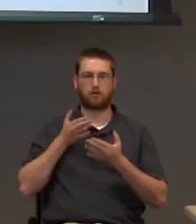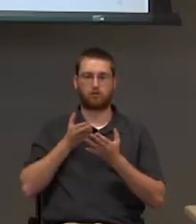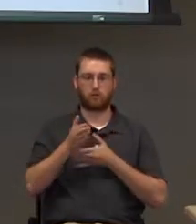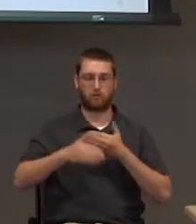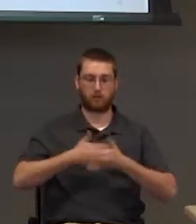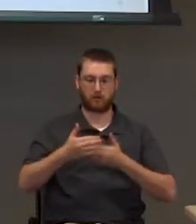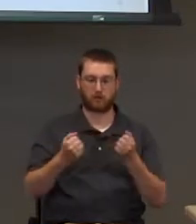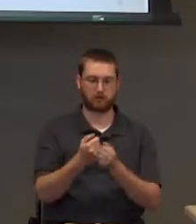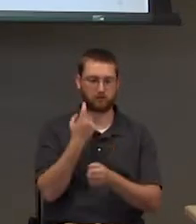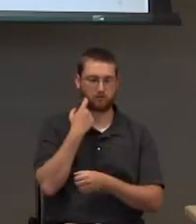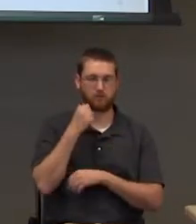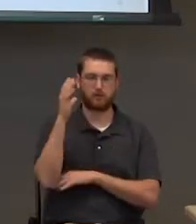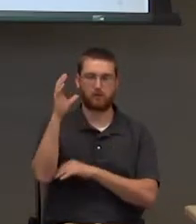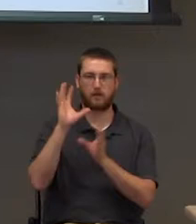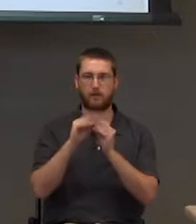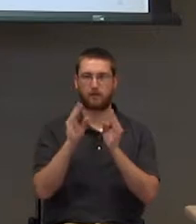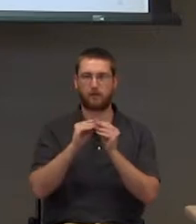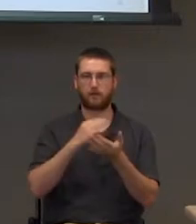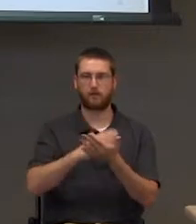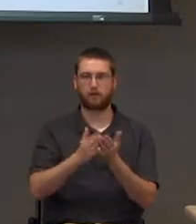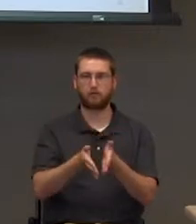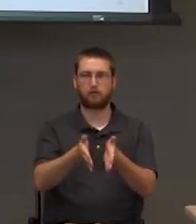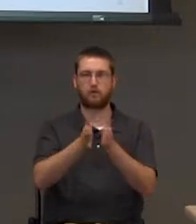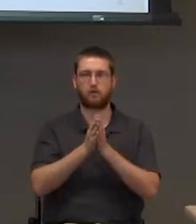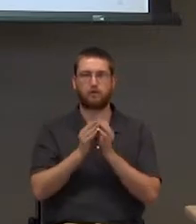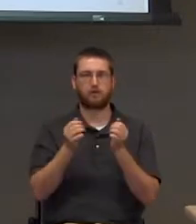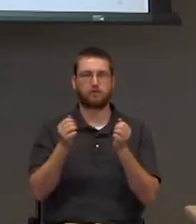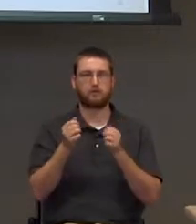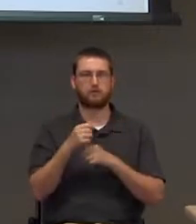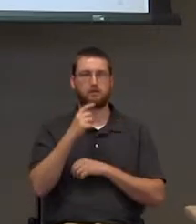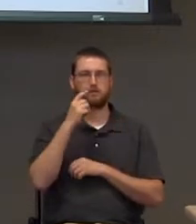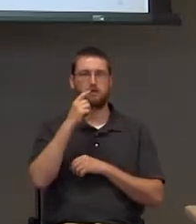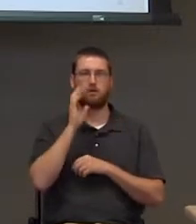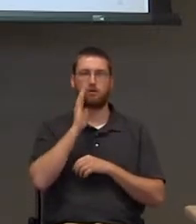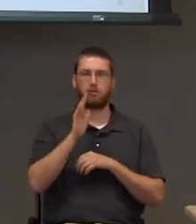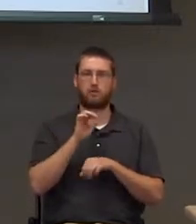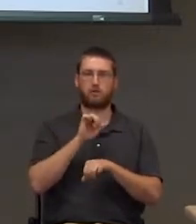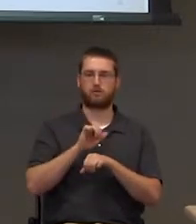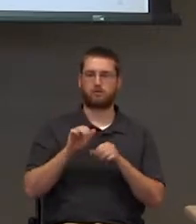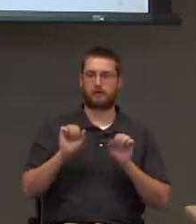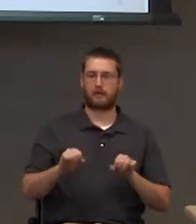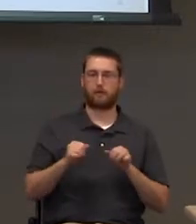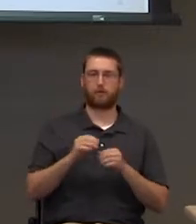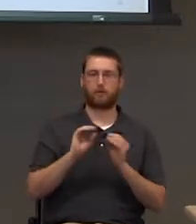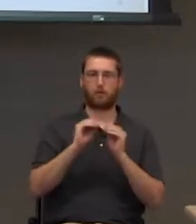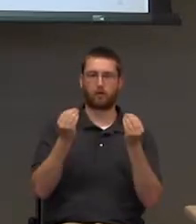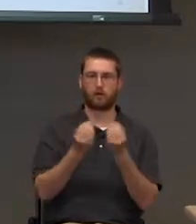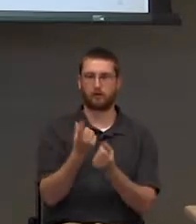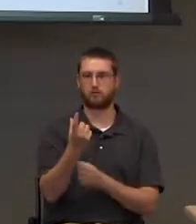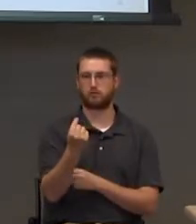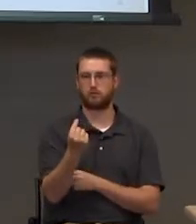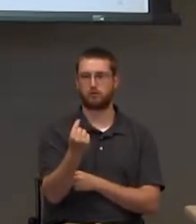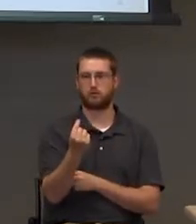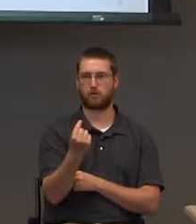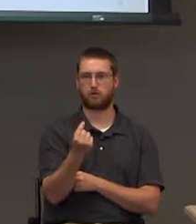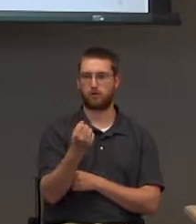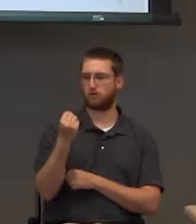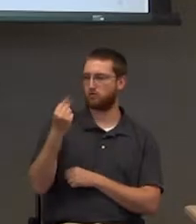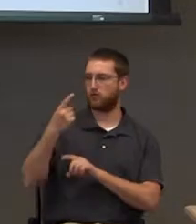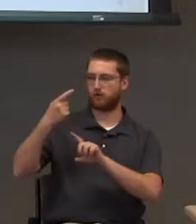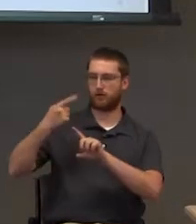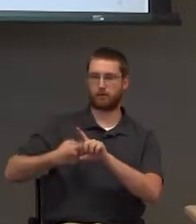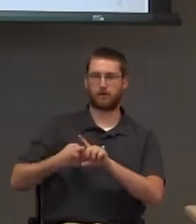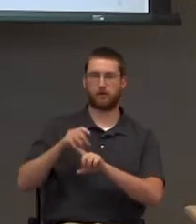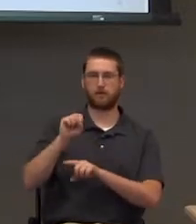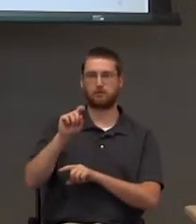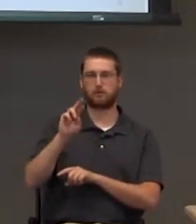process and since the last meeting, the budget requests and what that would enable the organization to do really is what defined this 12-month strategy. I